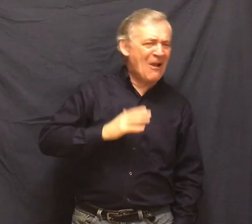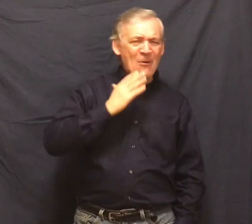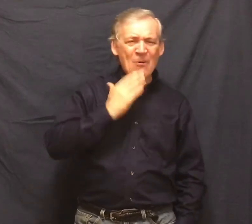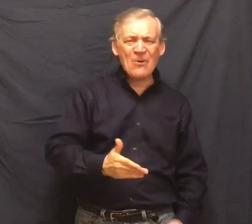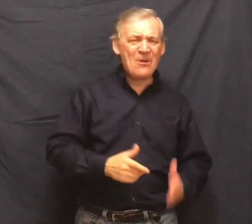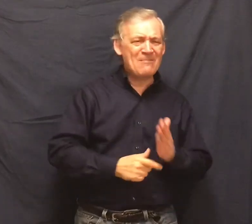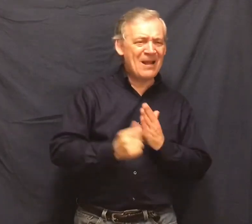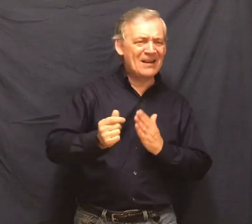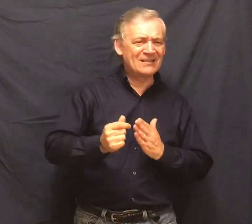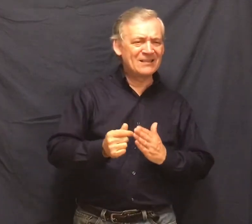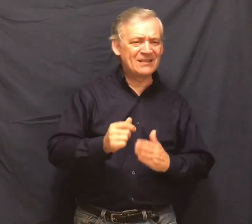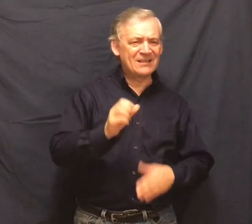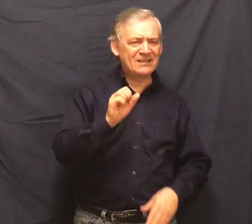Slim looked up questioningly.